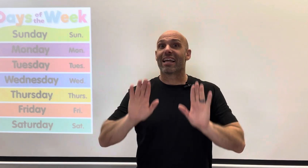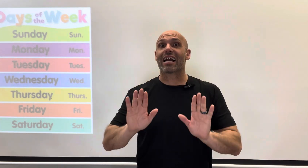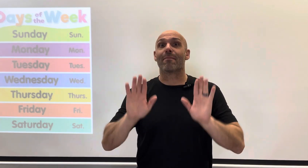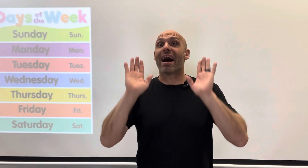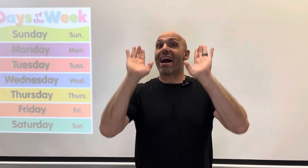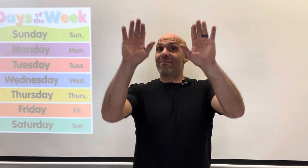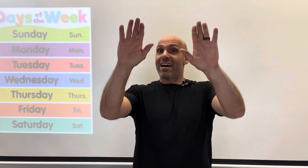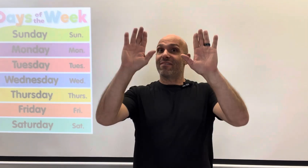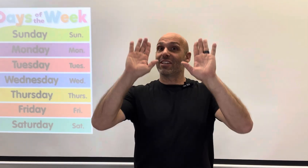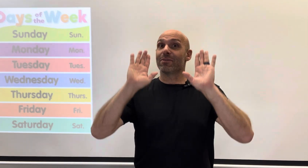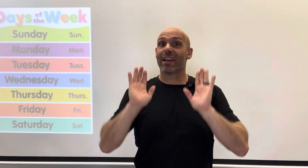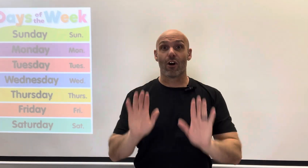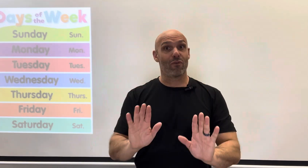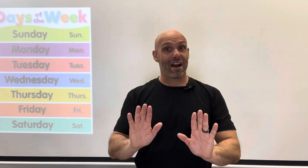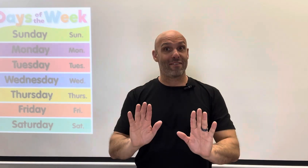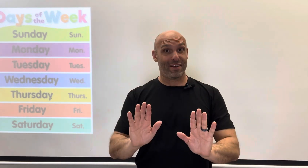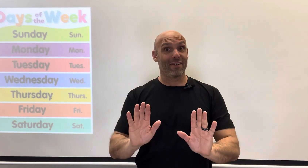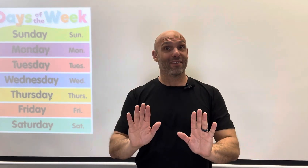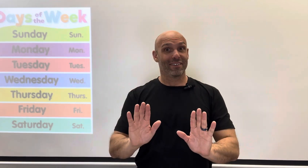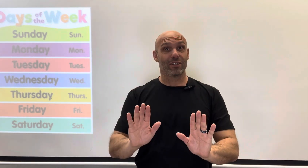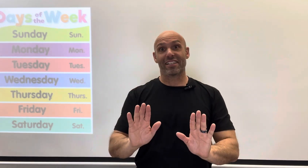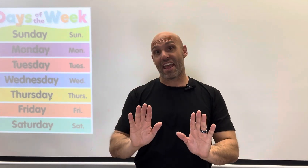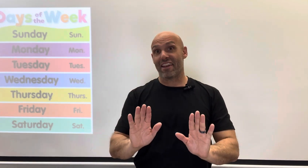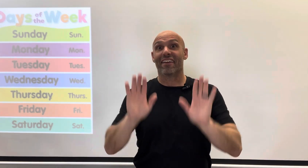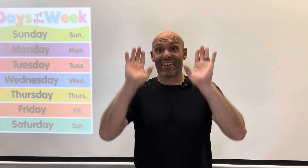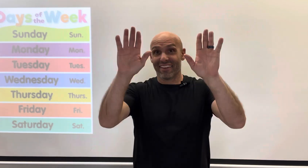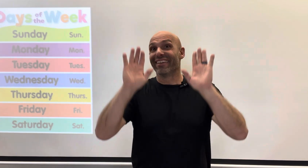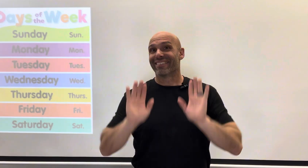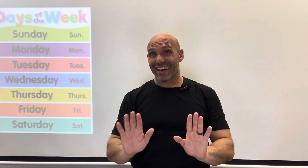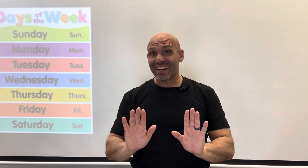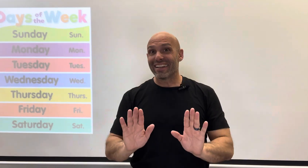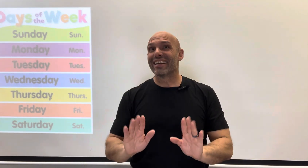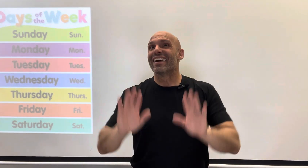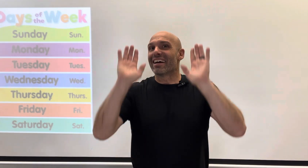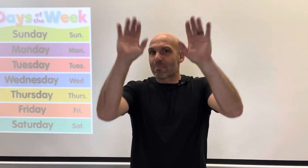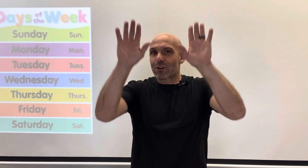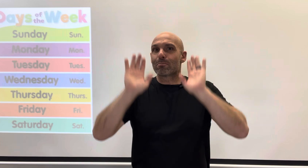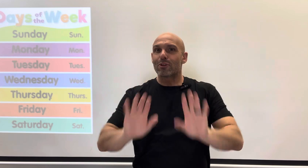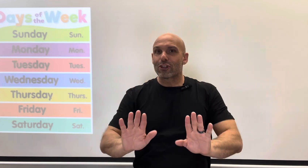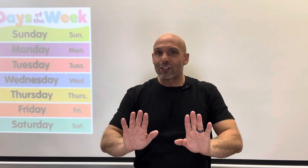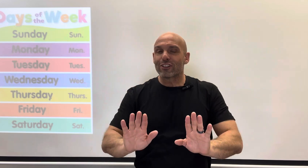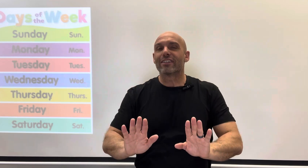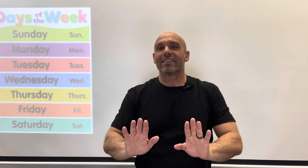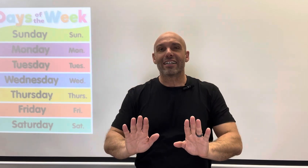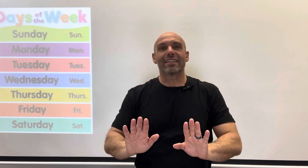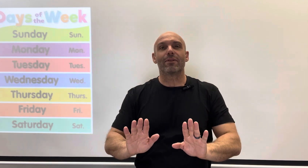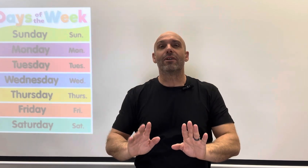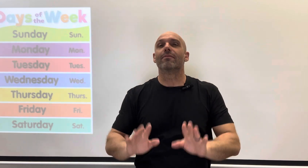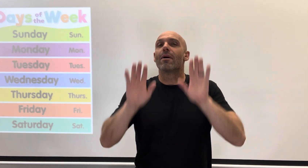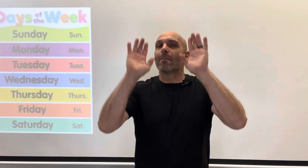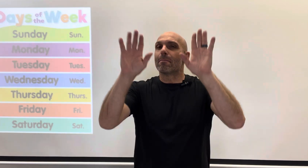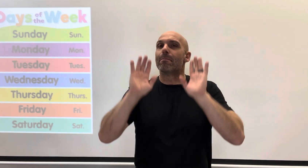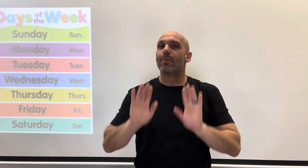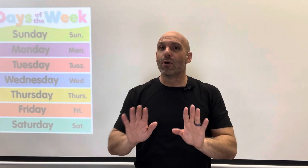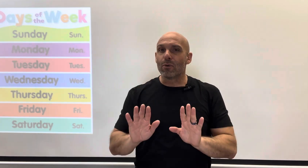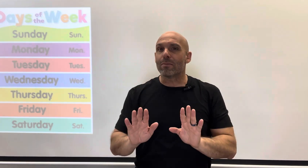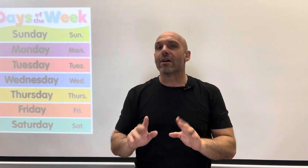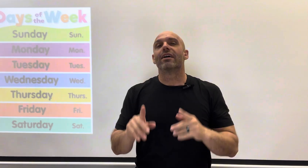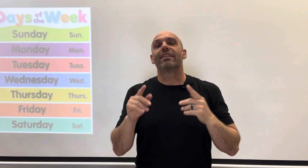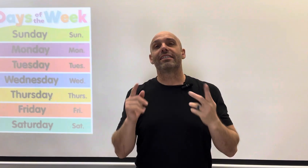I'm high-fiving you and low-fiving you, or 10, right? That's how we do it. Boom. The